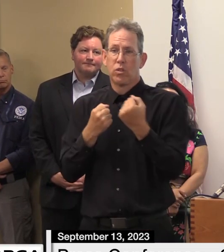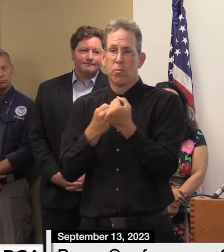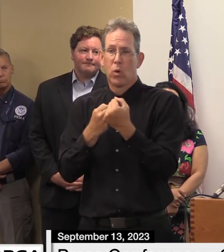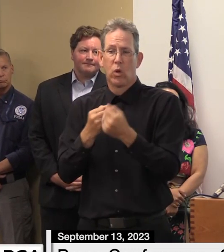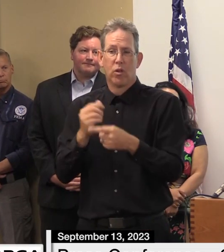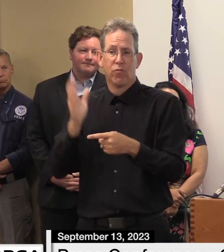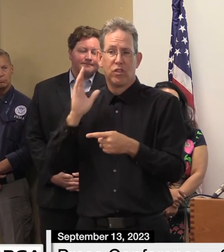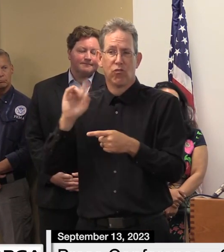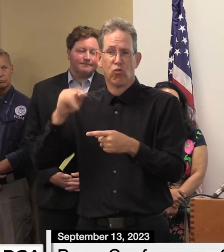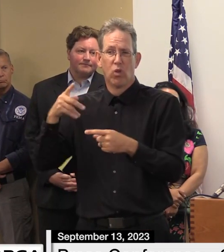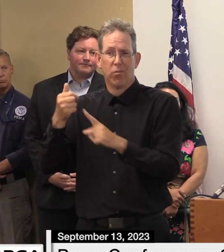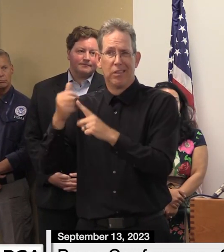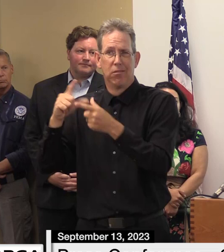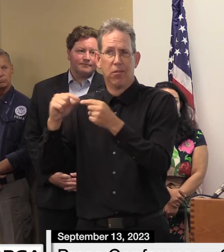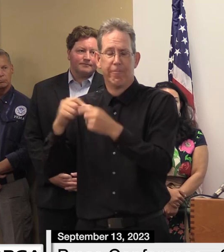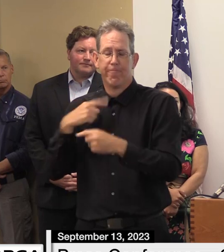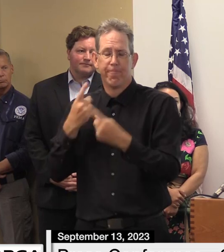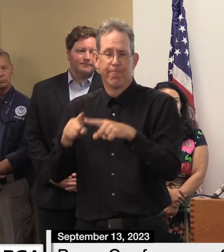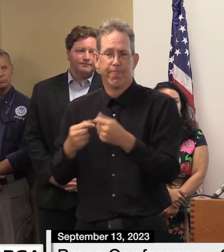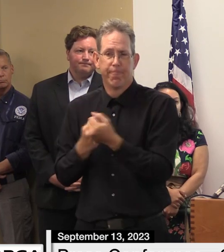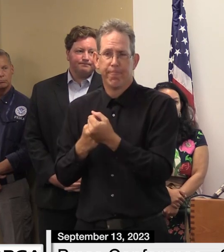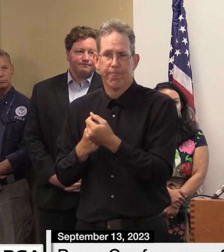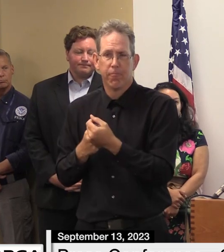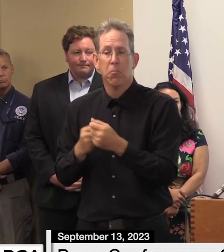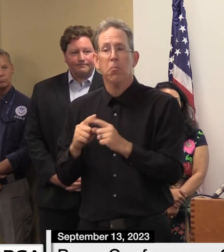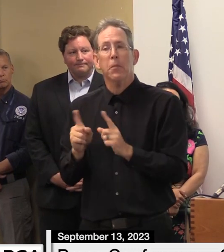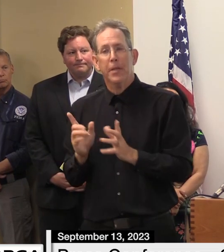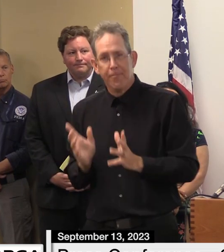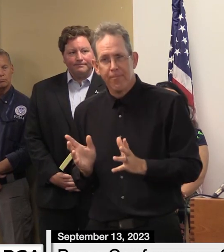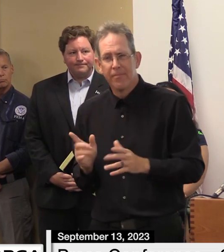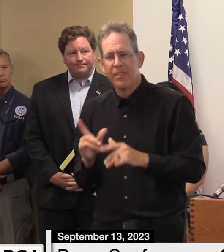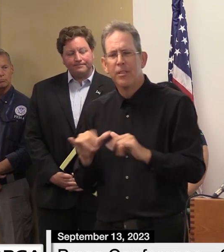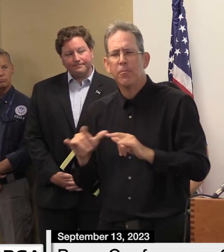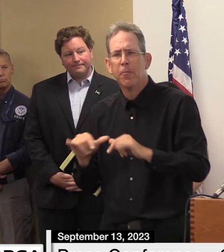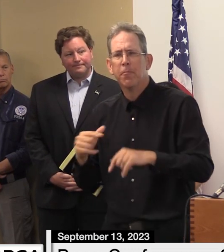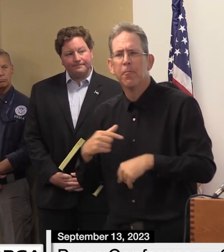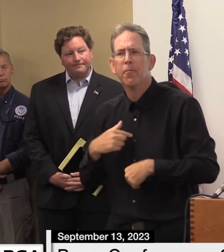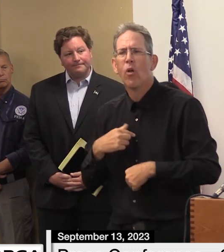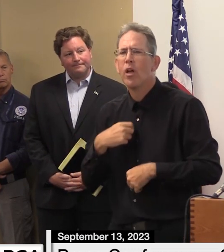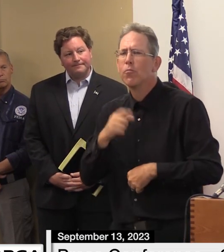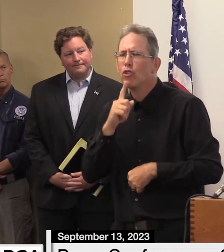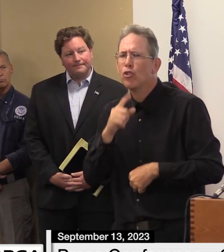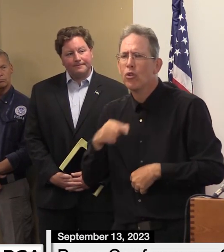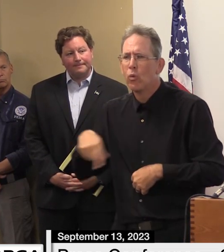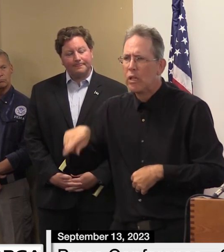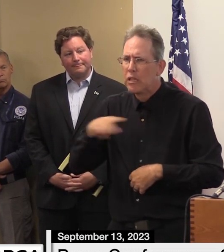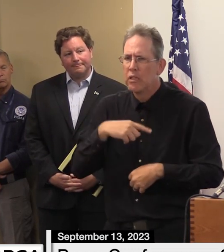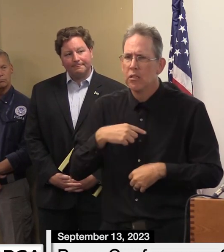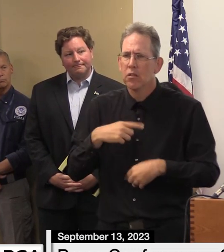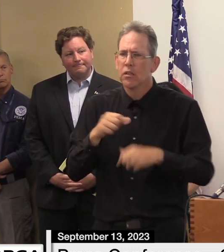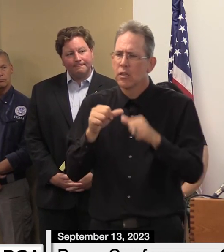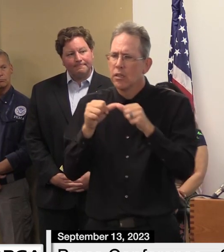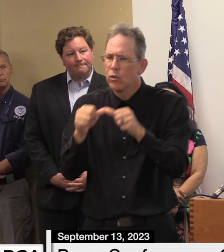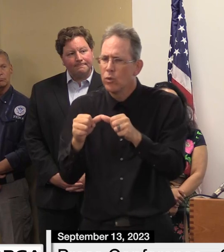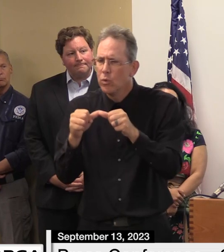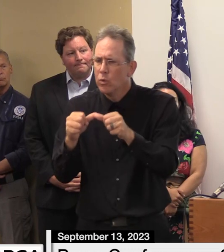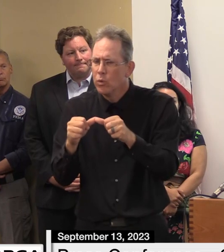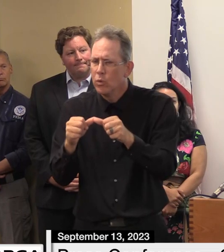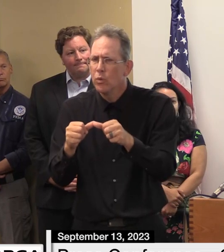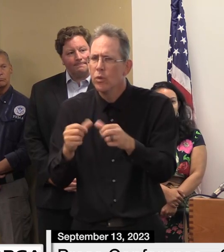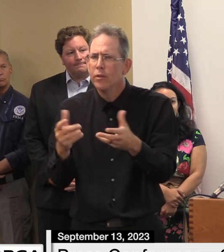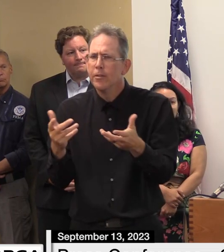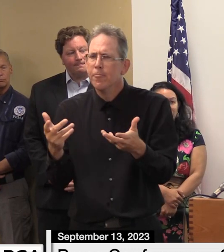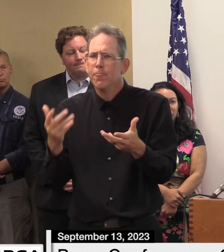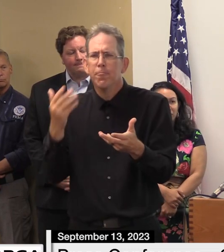Trump. But at the same time, I want to make sure that we continue to be a